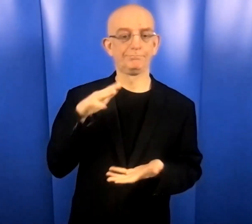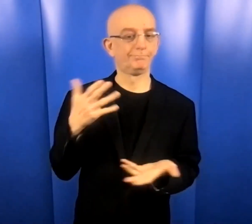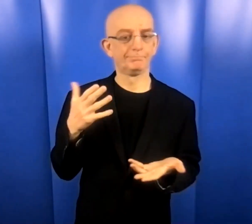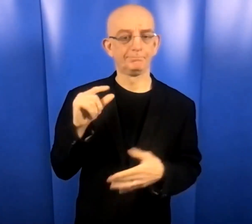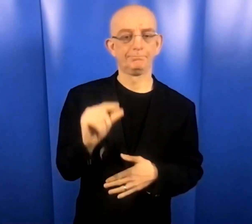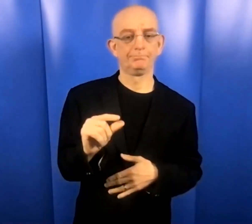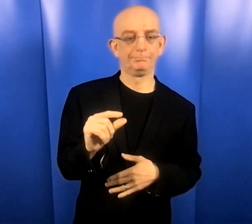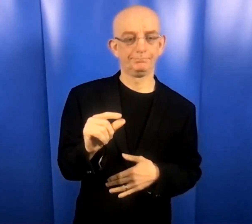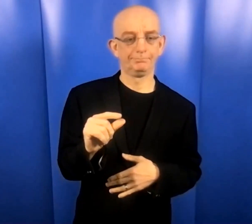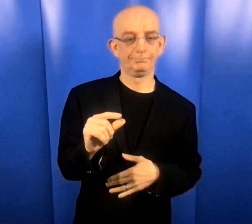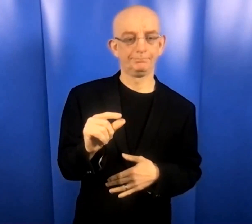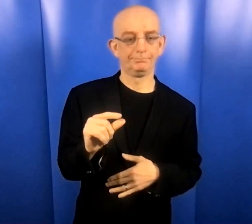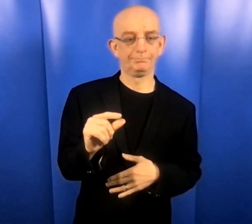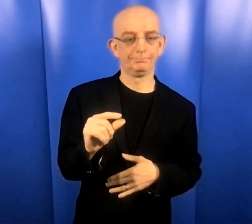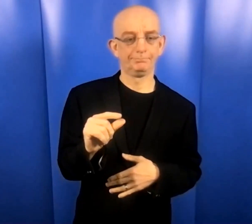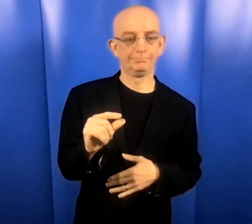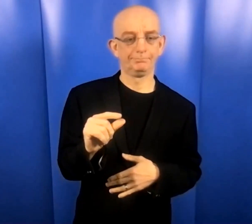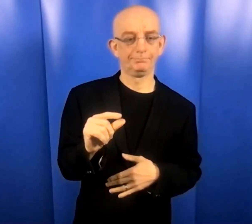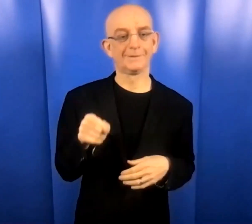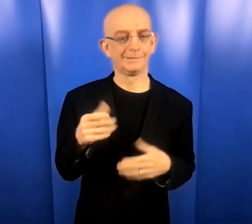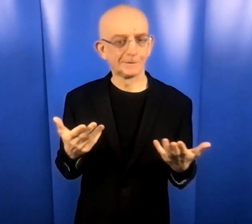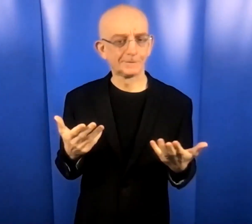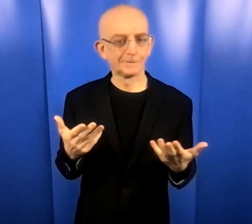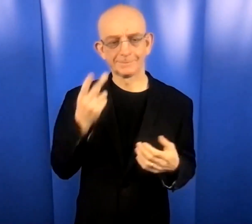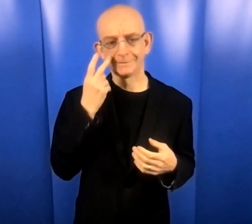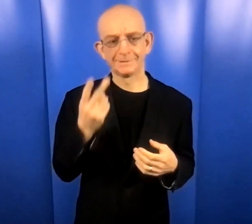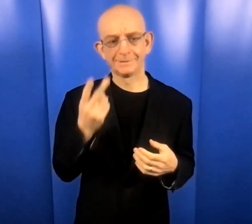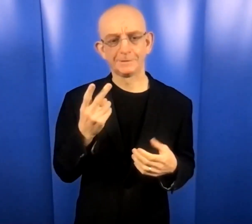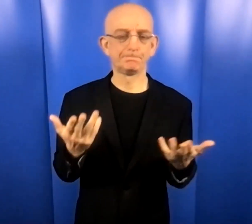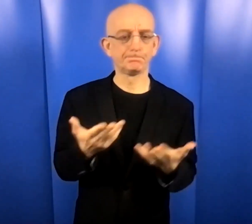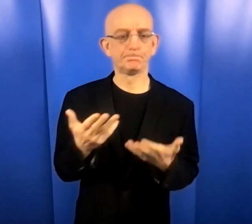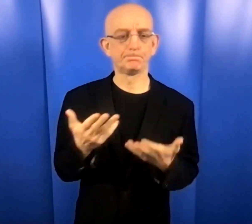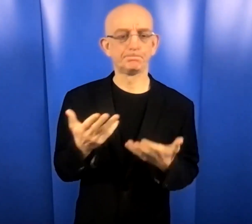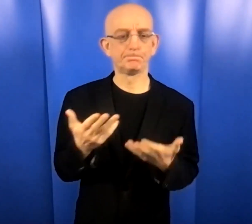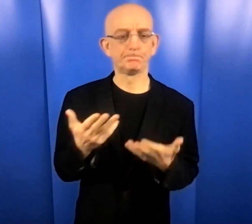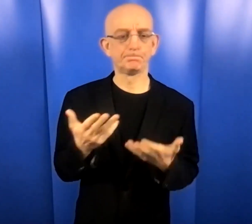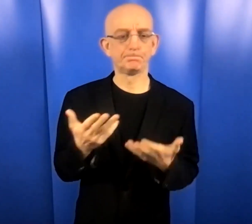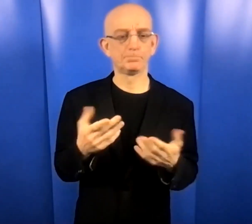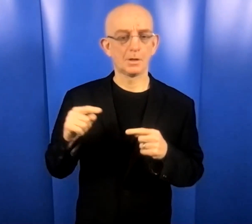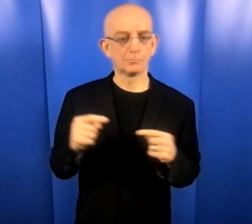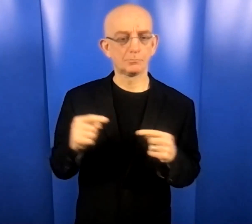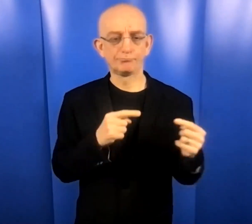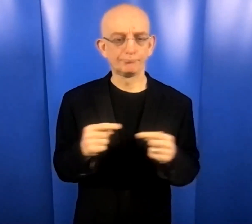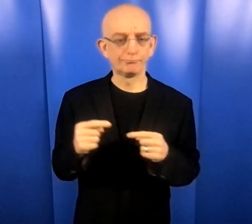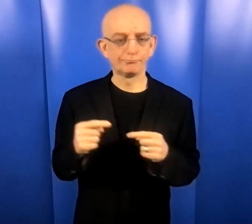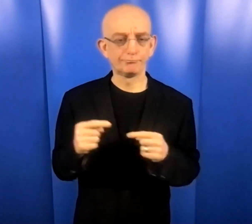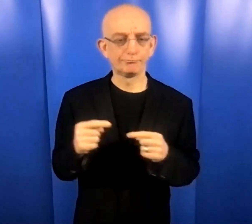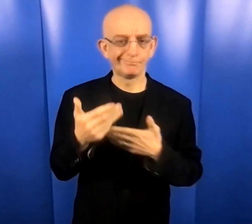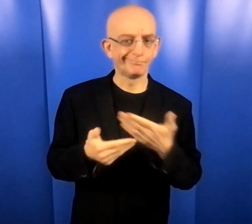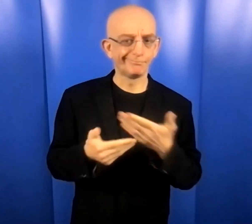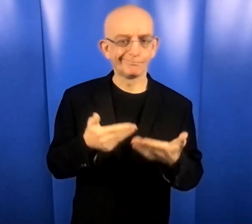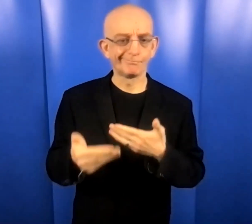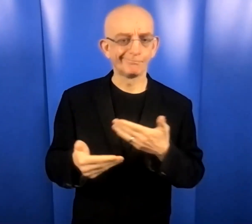Sudan. It has interrupted even the social and economic poverty in